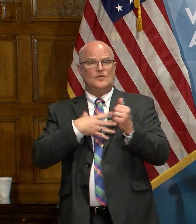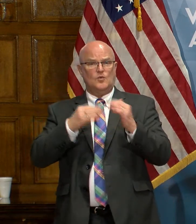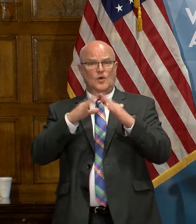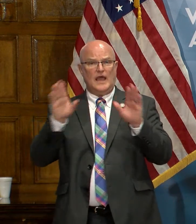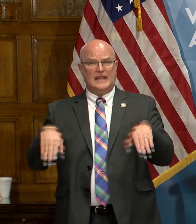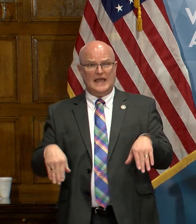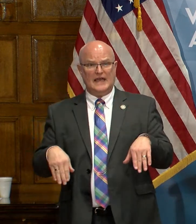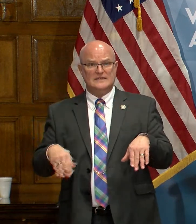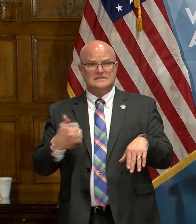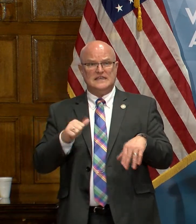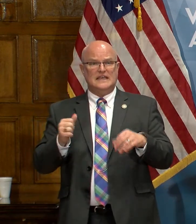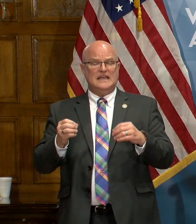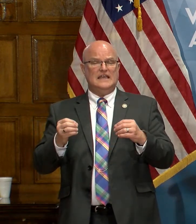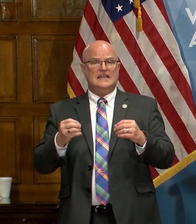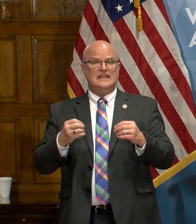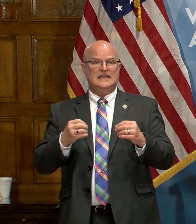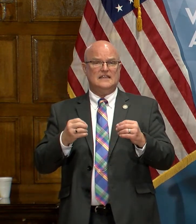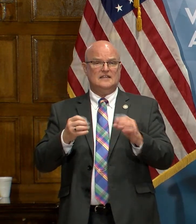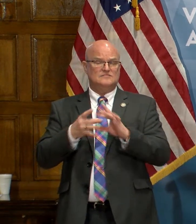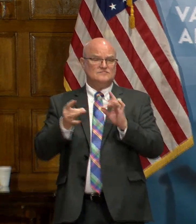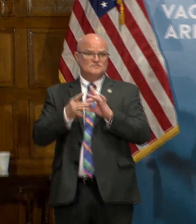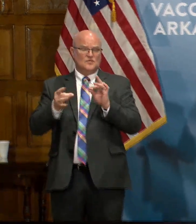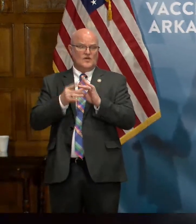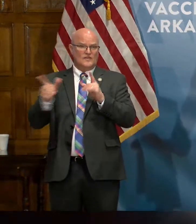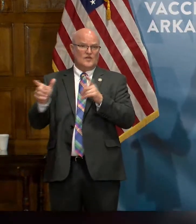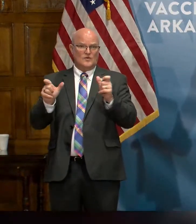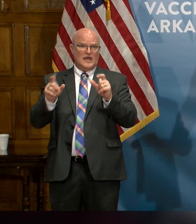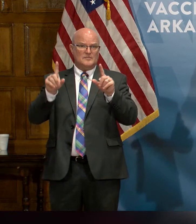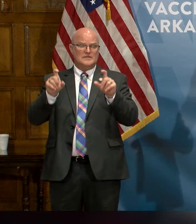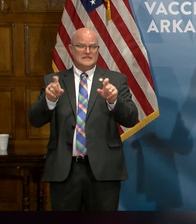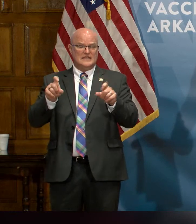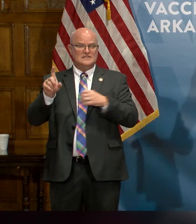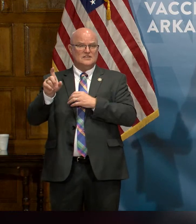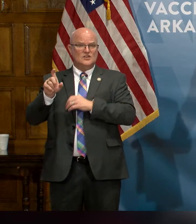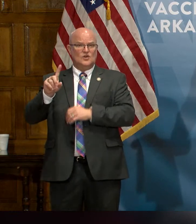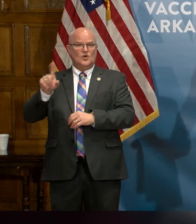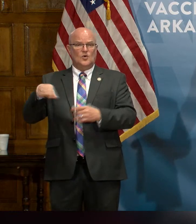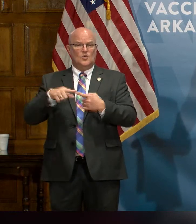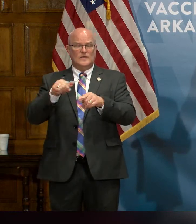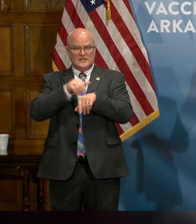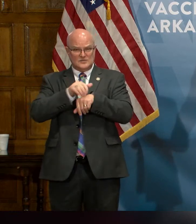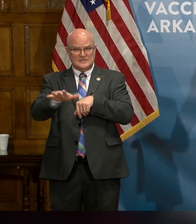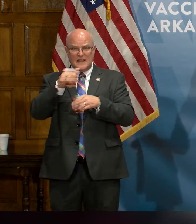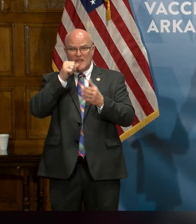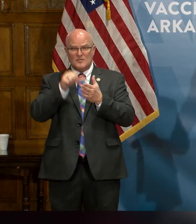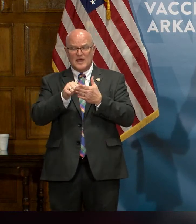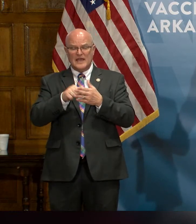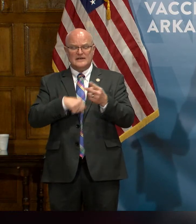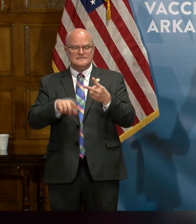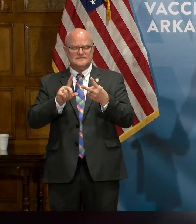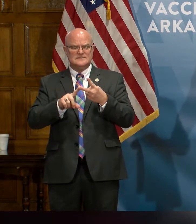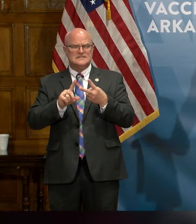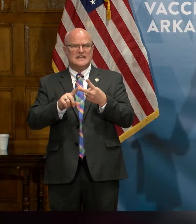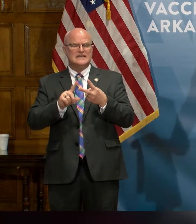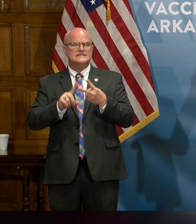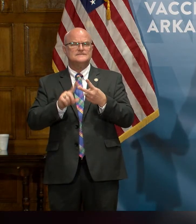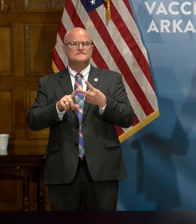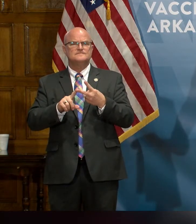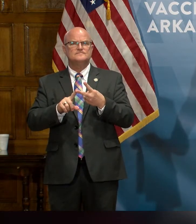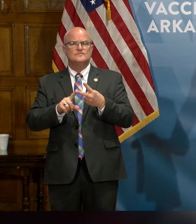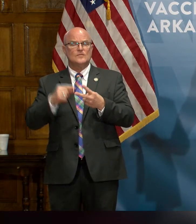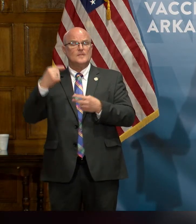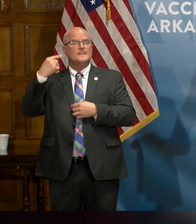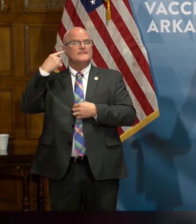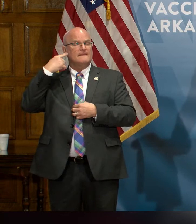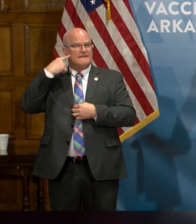from the White House as far as the rapid tests, when those should start to be sent in the mail? And second topic, also,